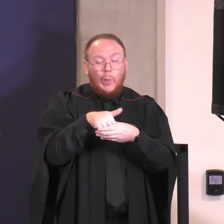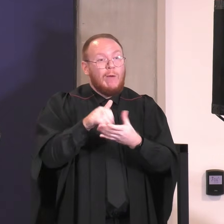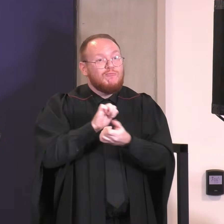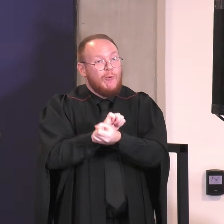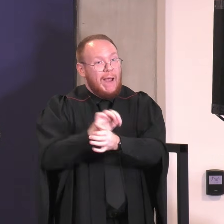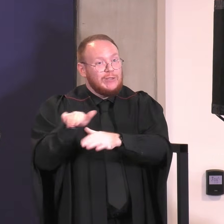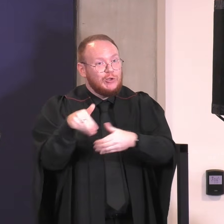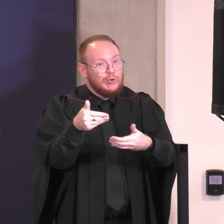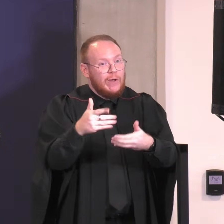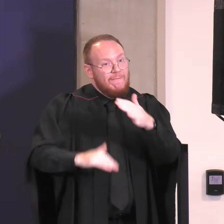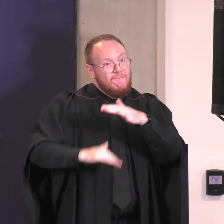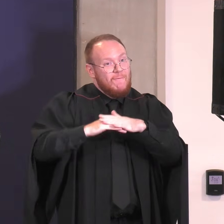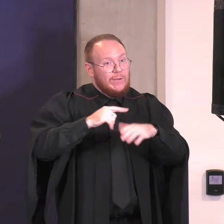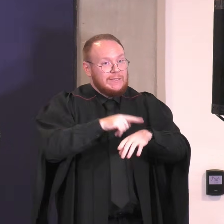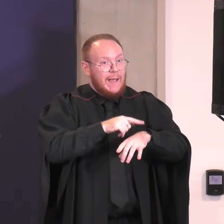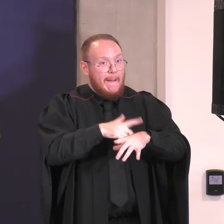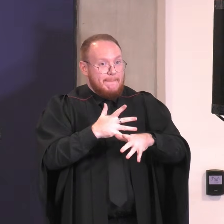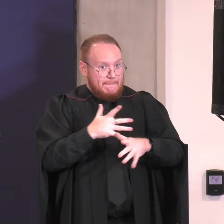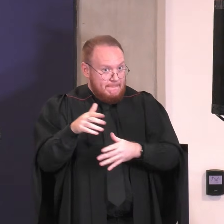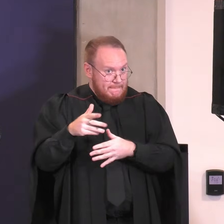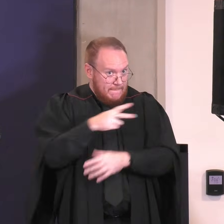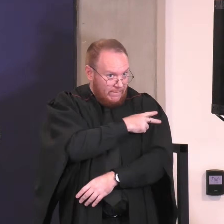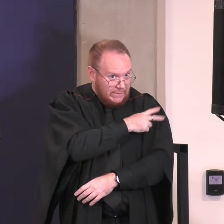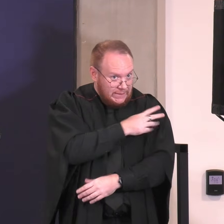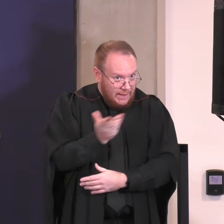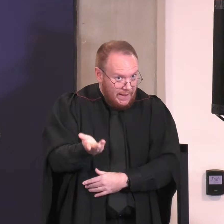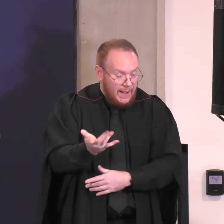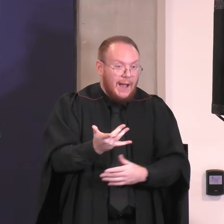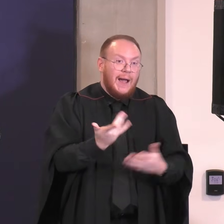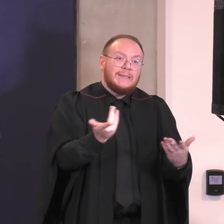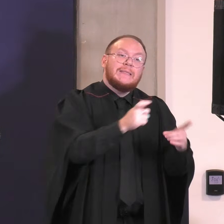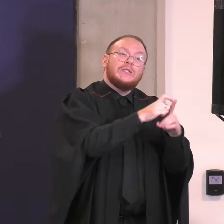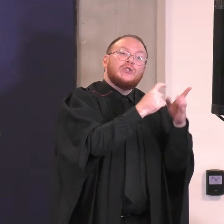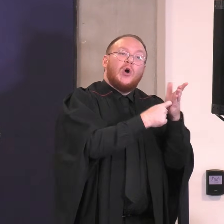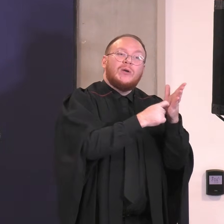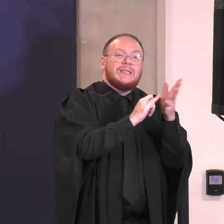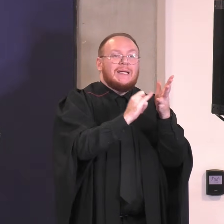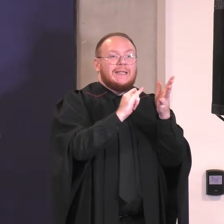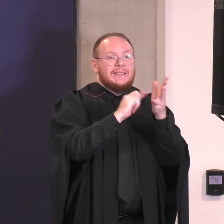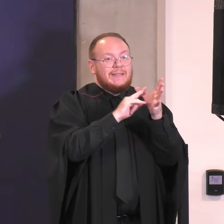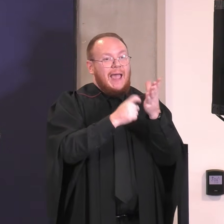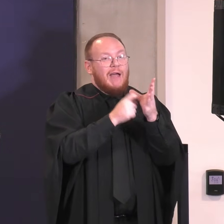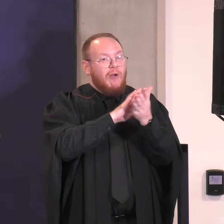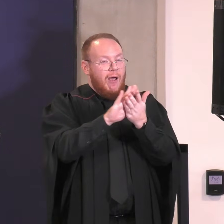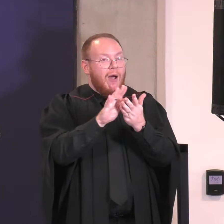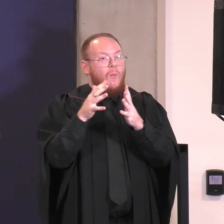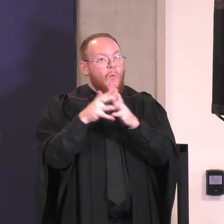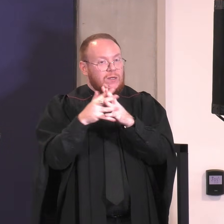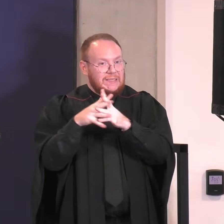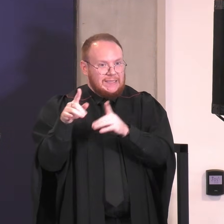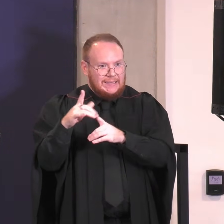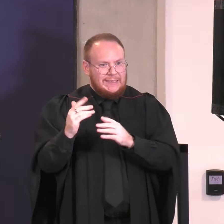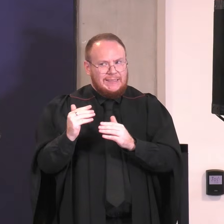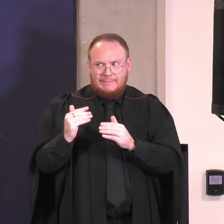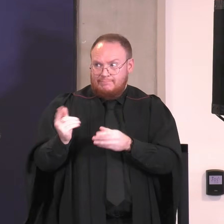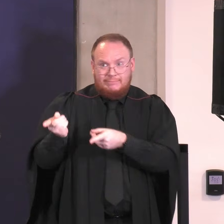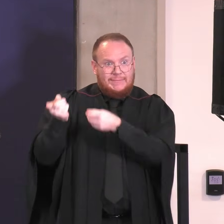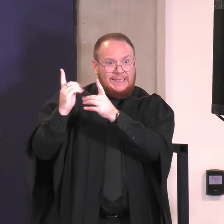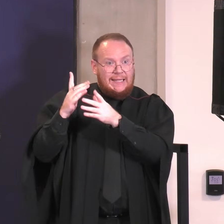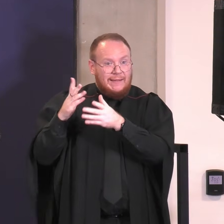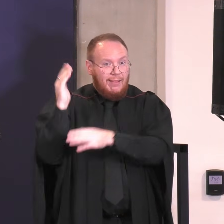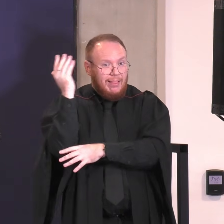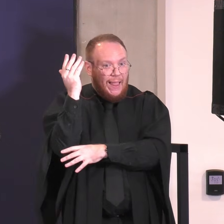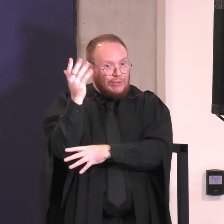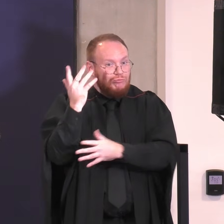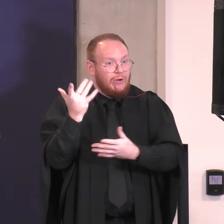officer. We also today celebrate Dr. Sarah Watson, Senior Lecturer in Policing, who's completed her PhD